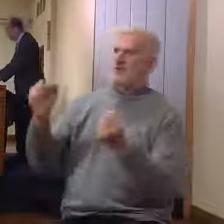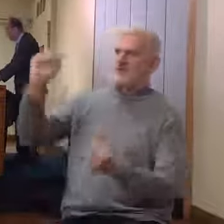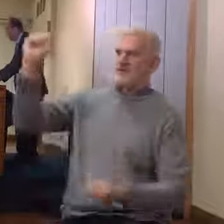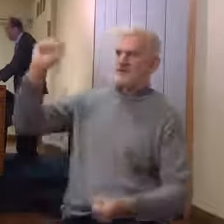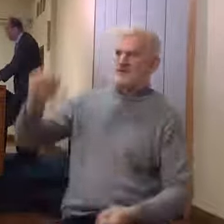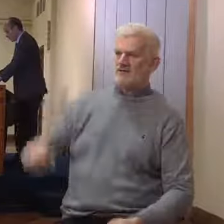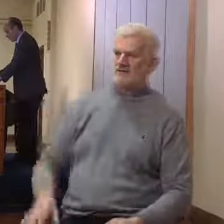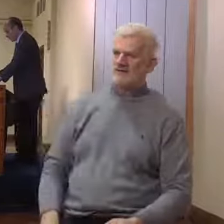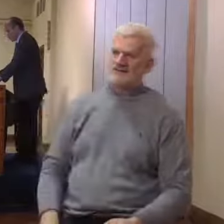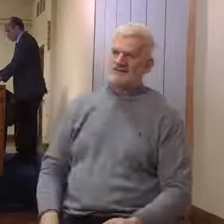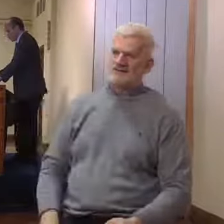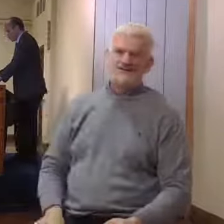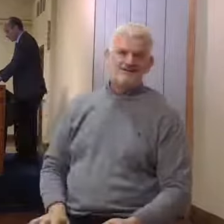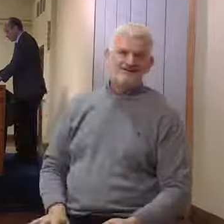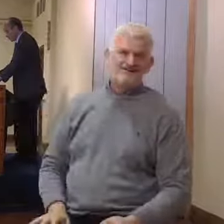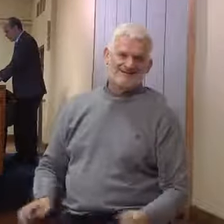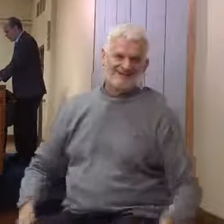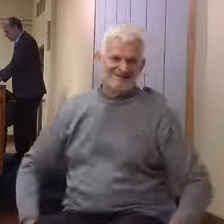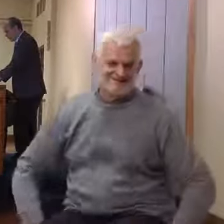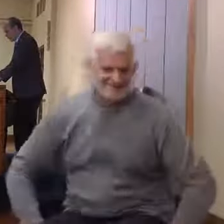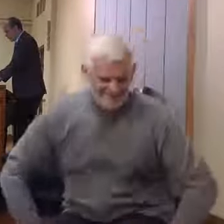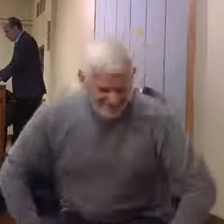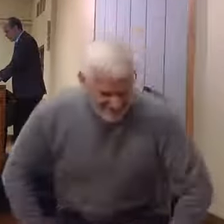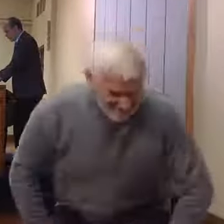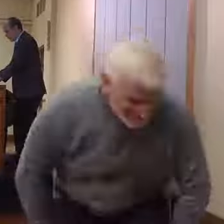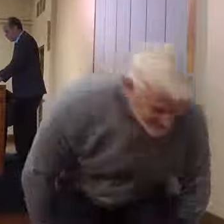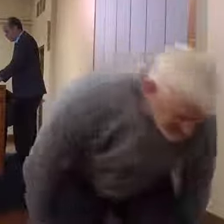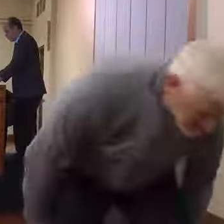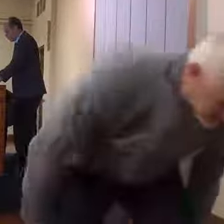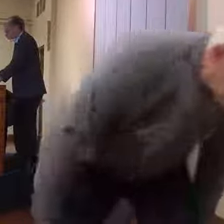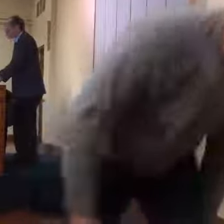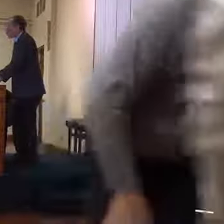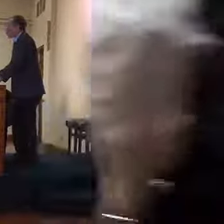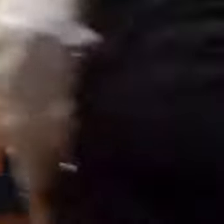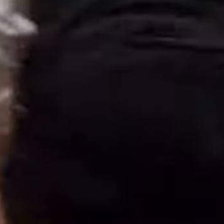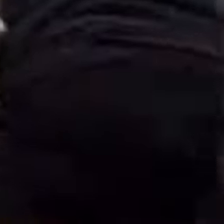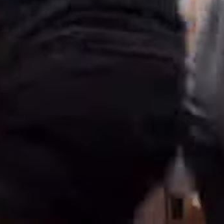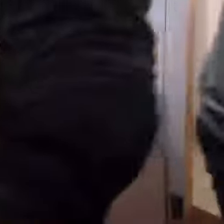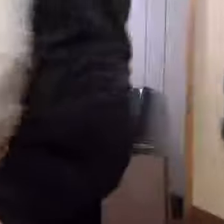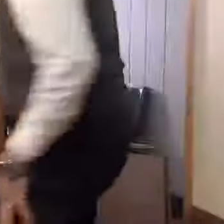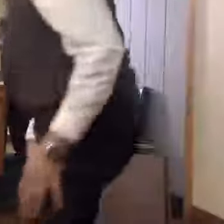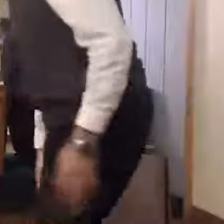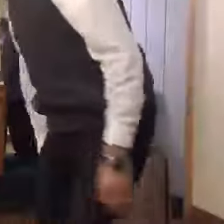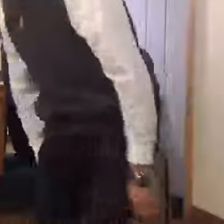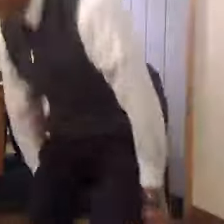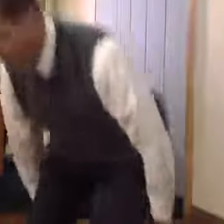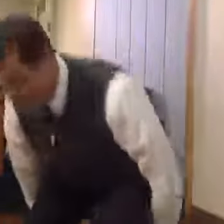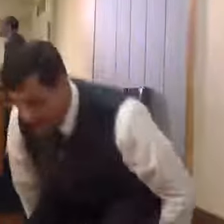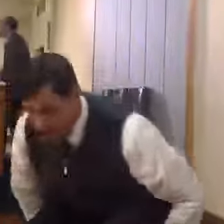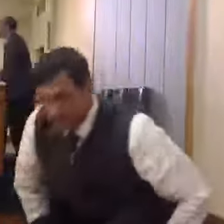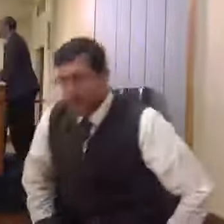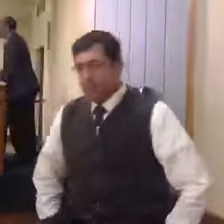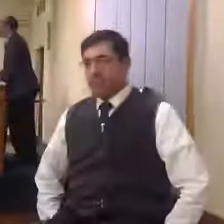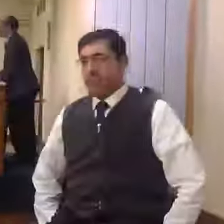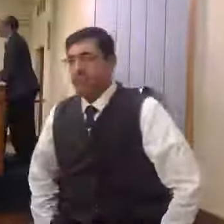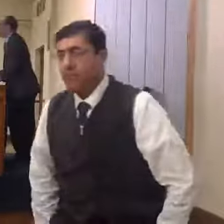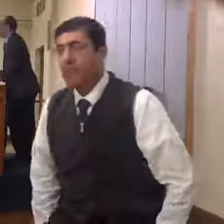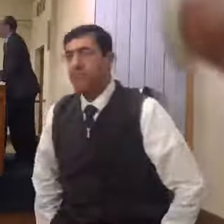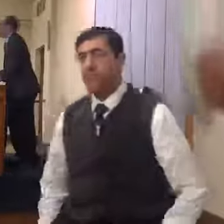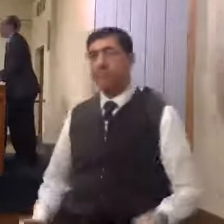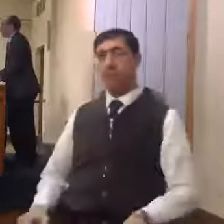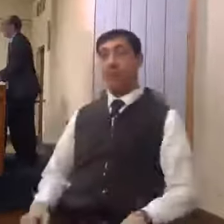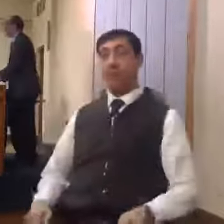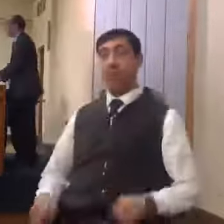But my dear friends, we are to submit to every ordinance, but never to sin or